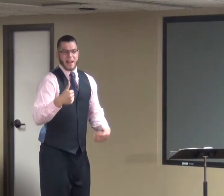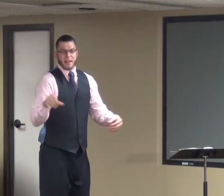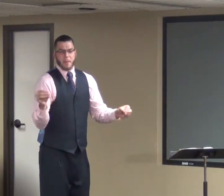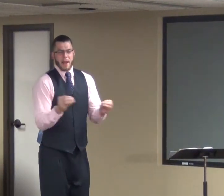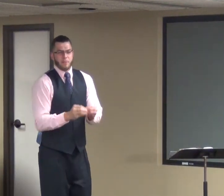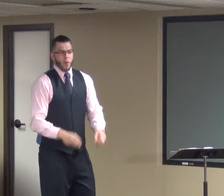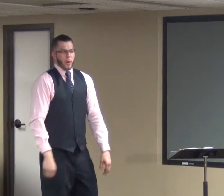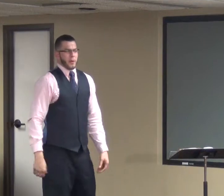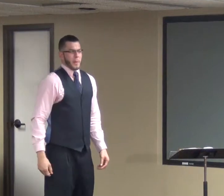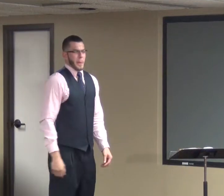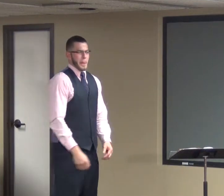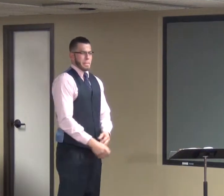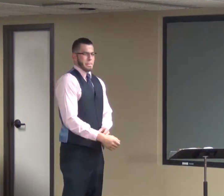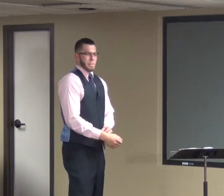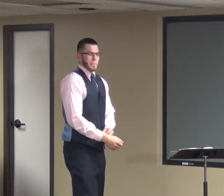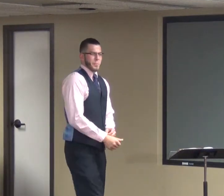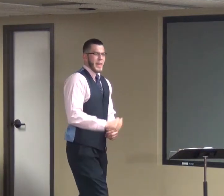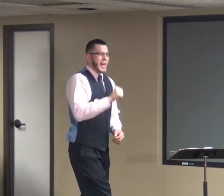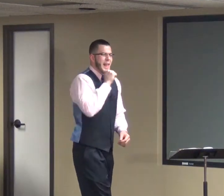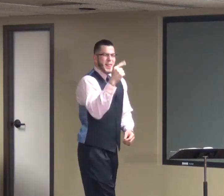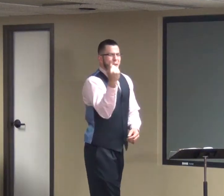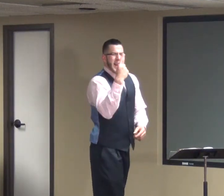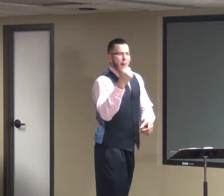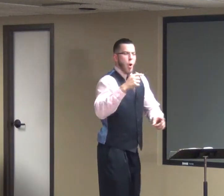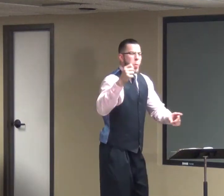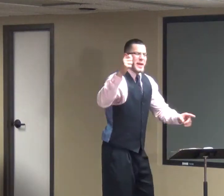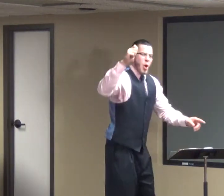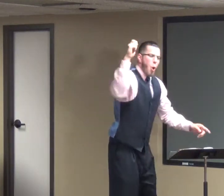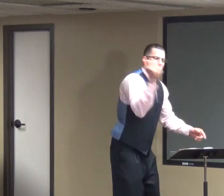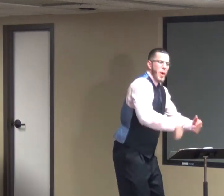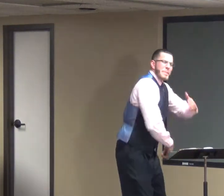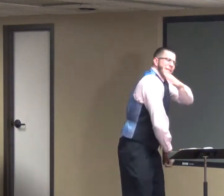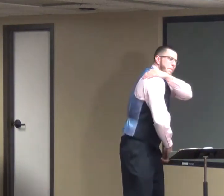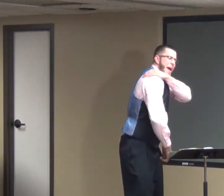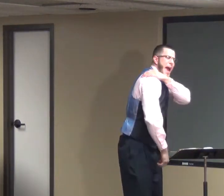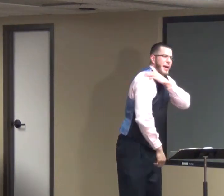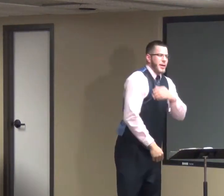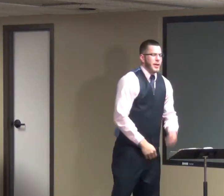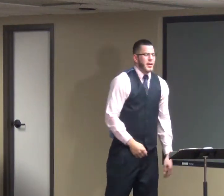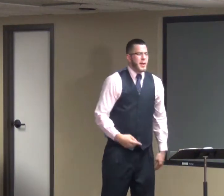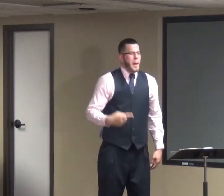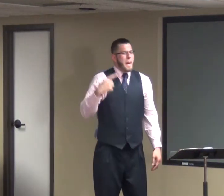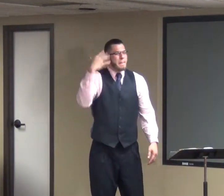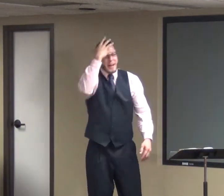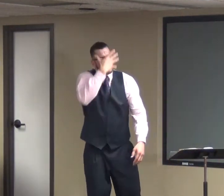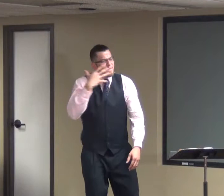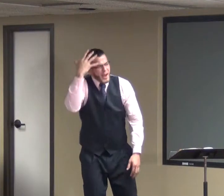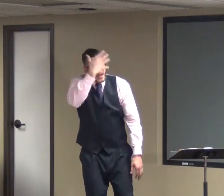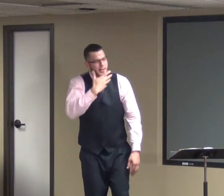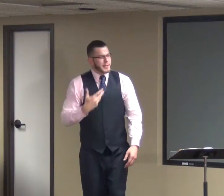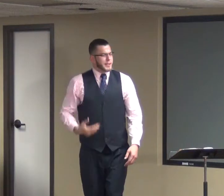him anymore. They not only whipped his back, but his face.